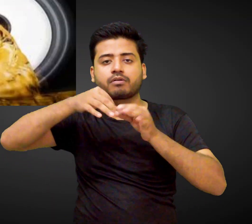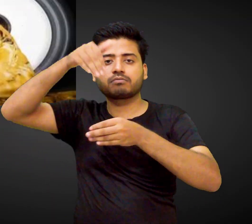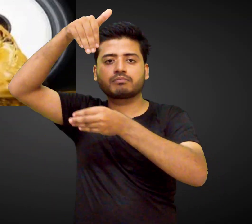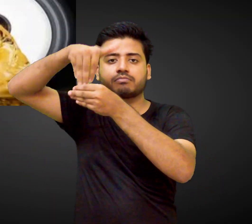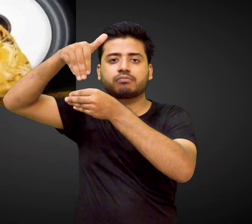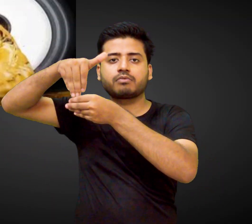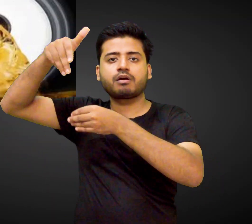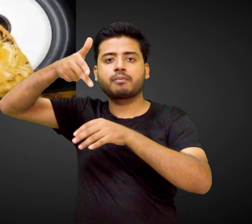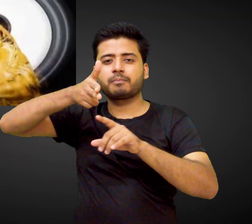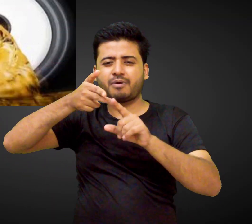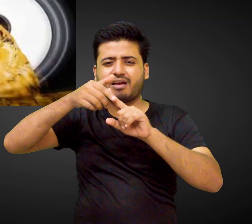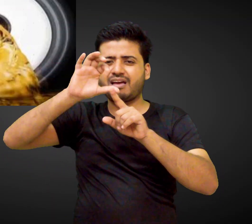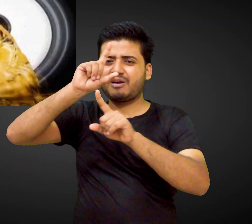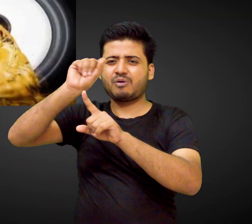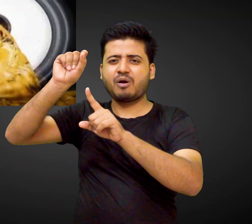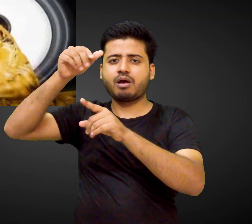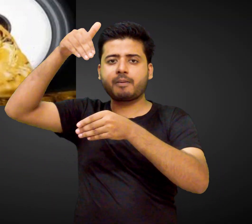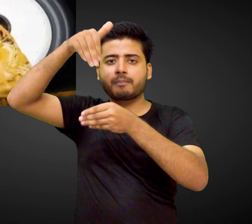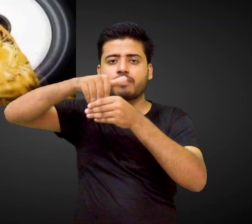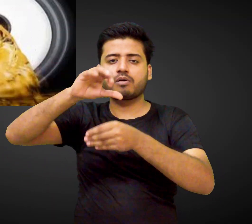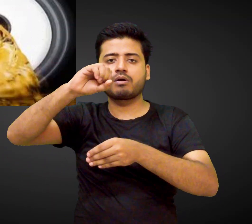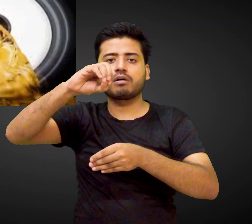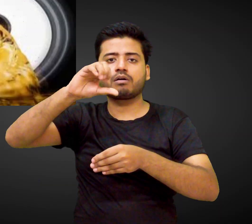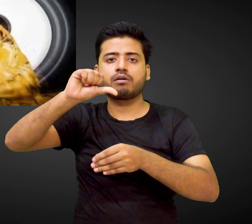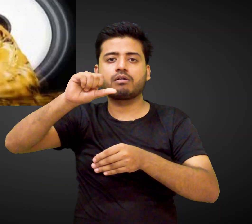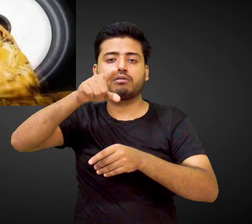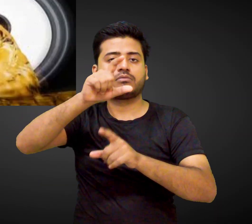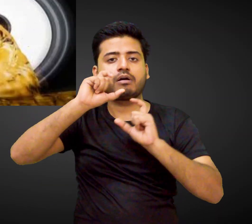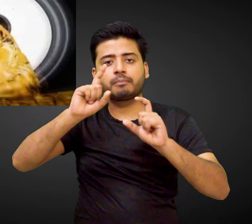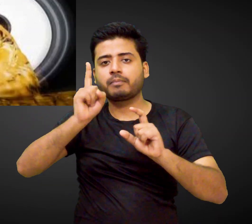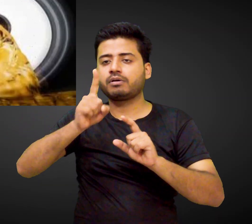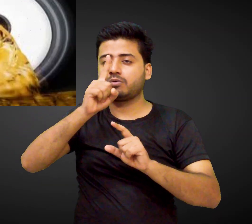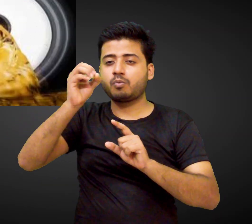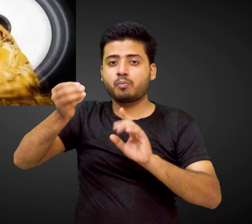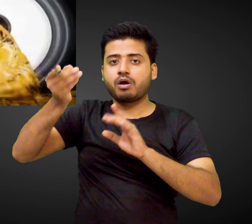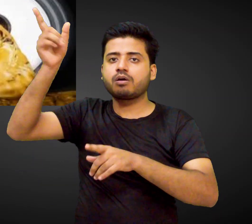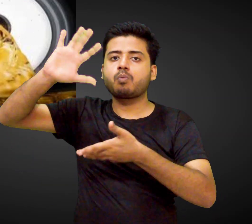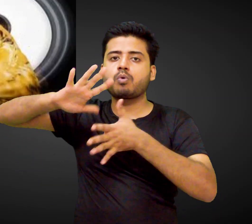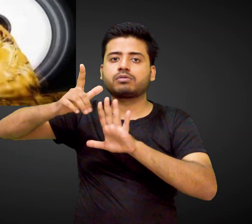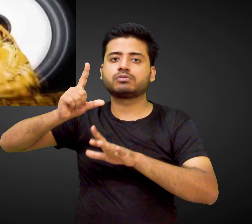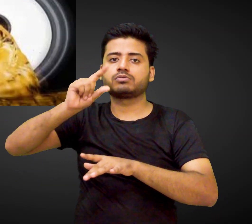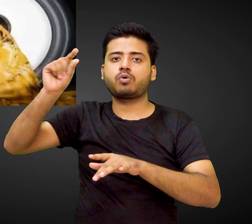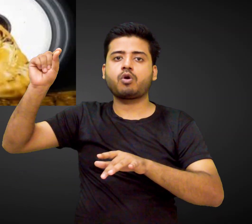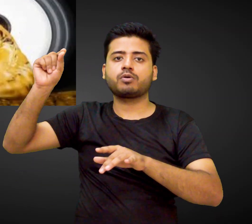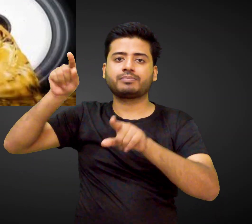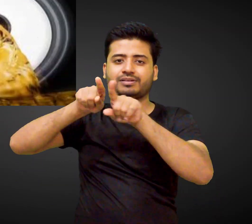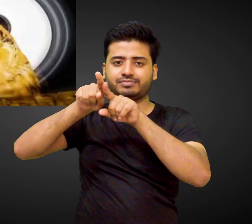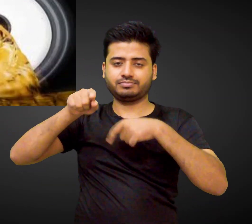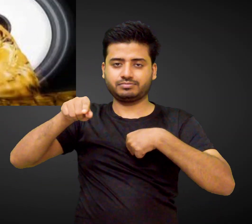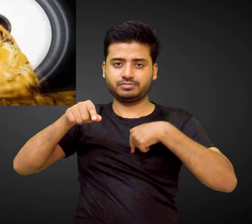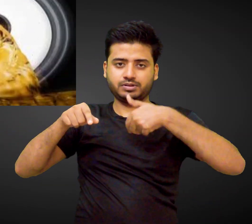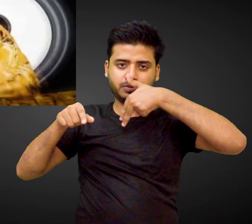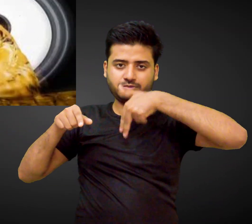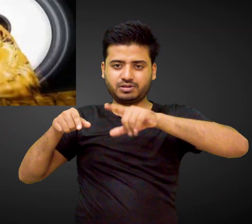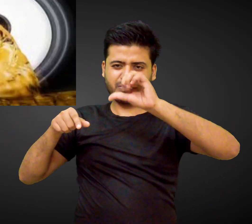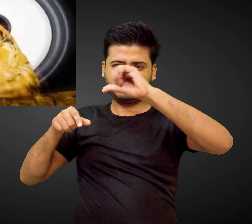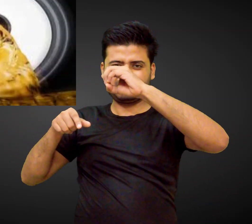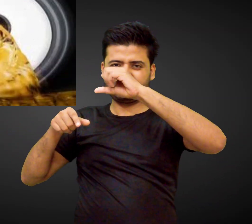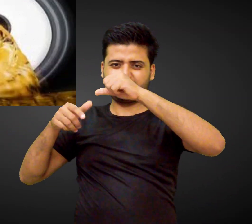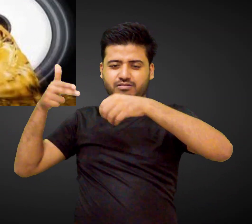companies. Consider fuel-efficient vehicles. Opting for more fuel-efficient vehicles can reduce your overall fuel expenditure, even